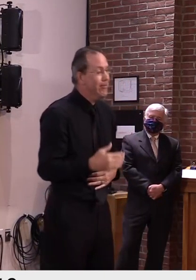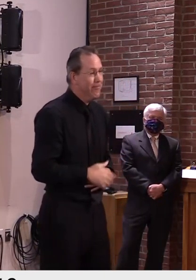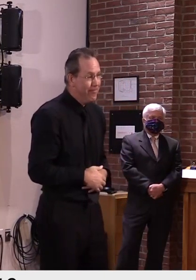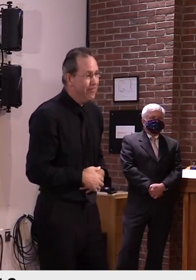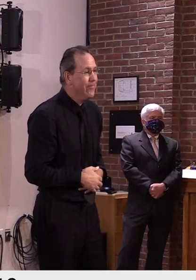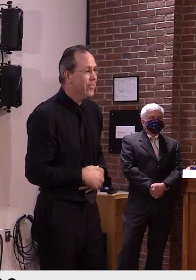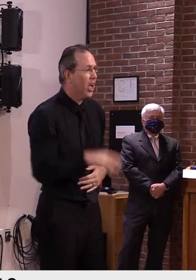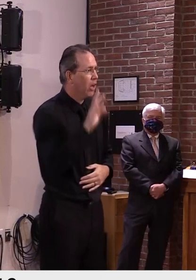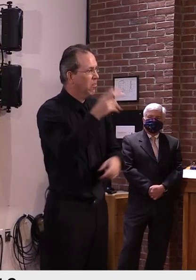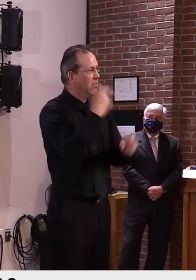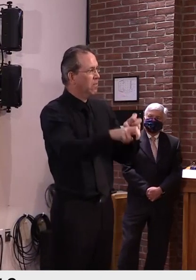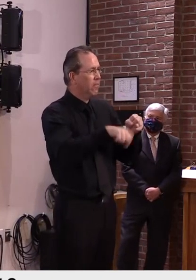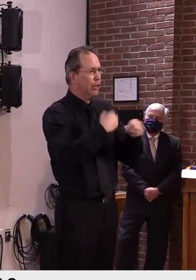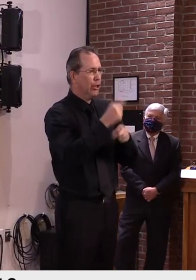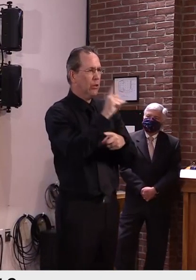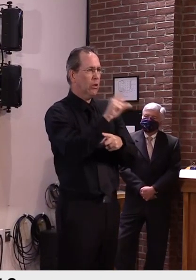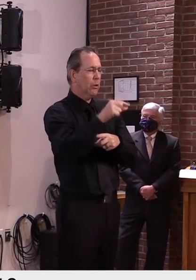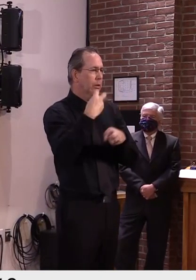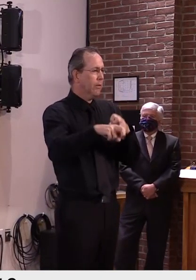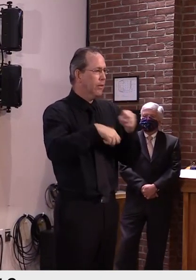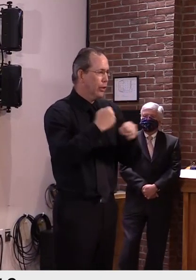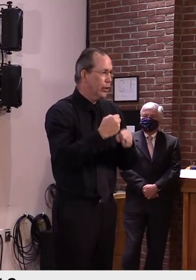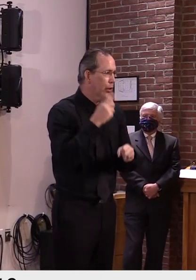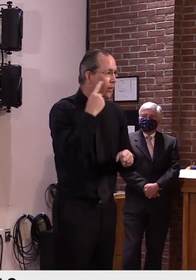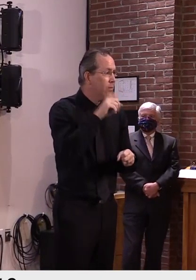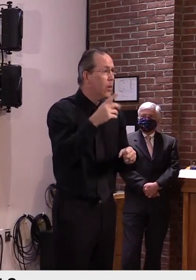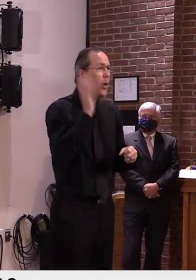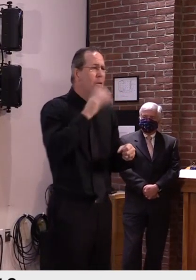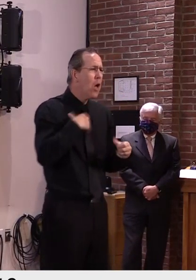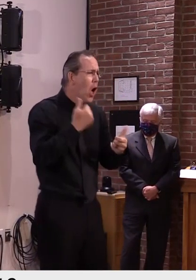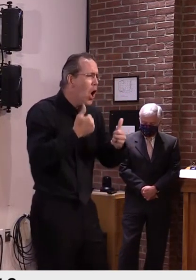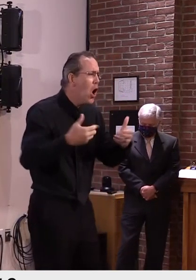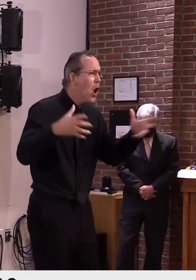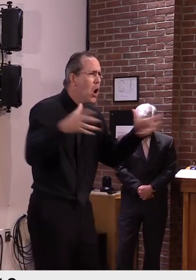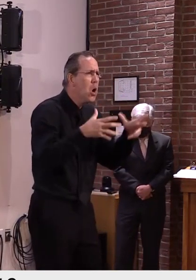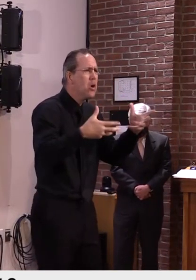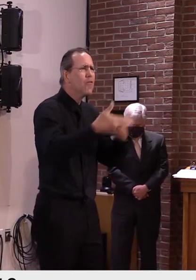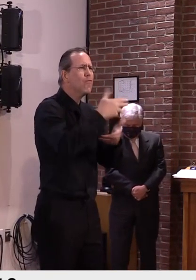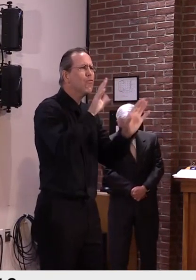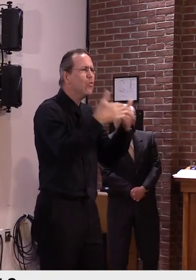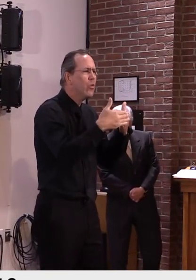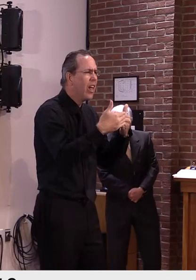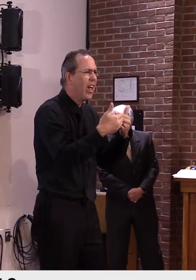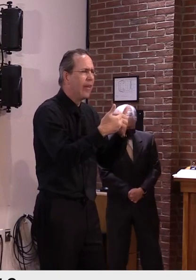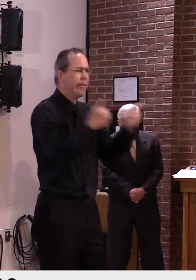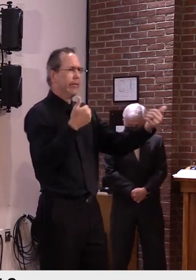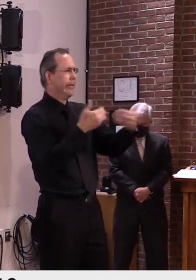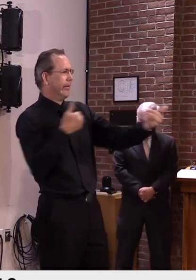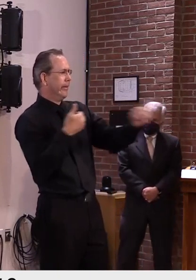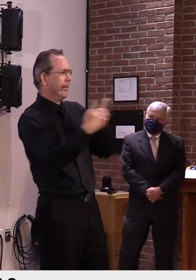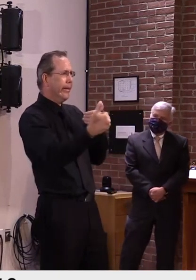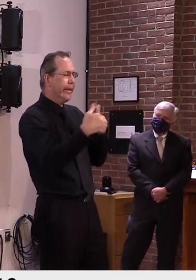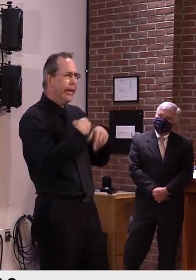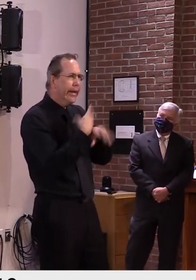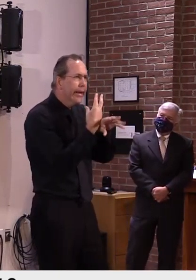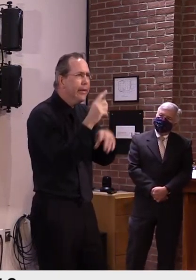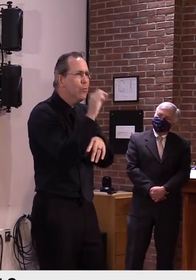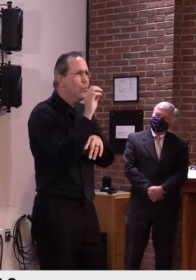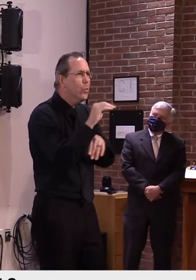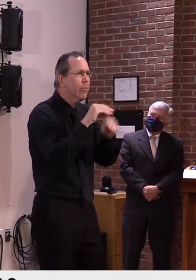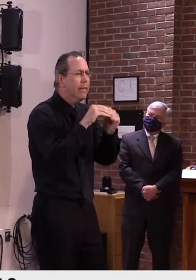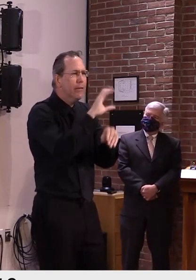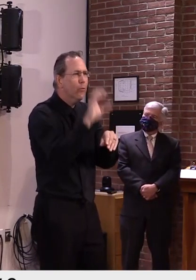type of a meeting process has been challenging in many respects, and